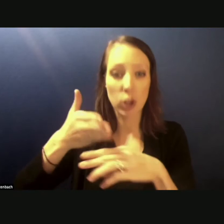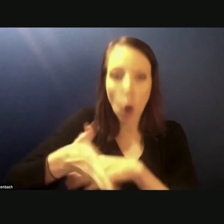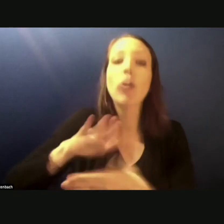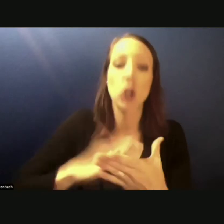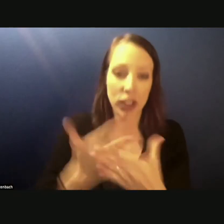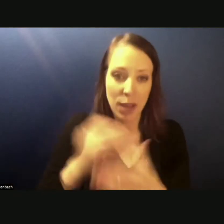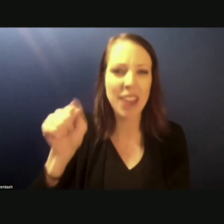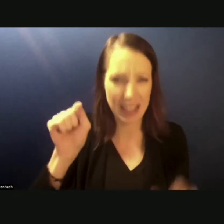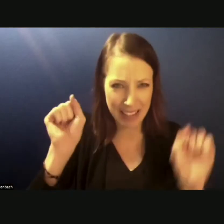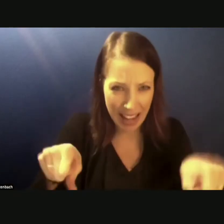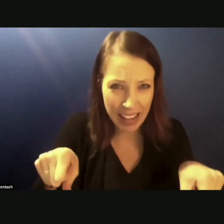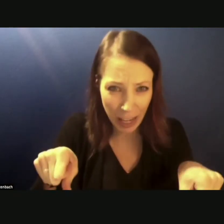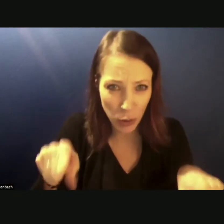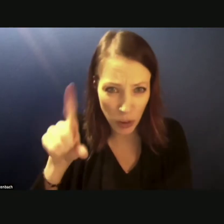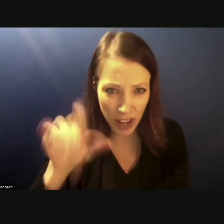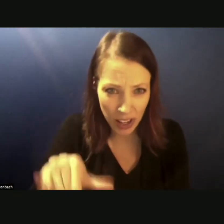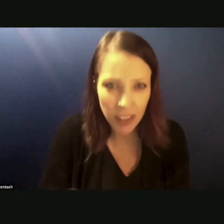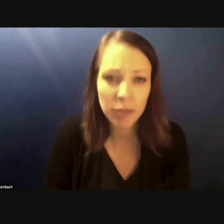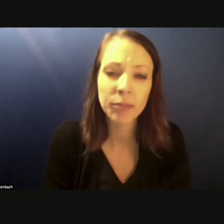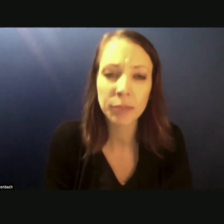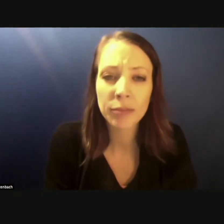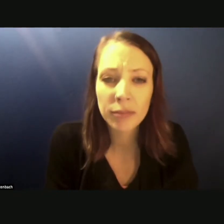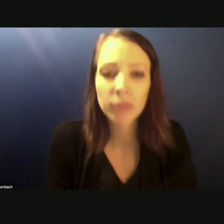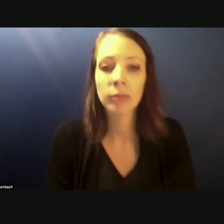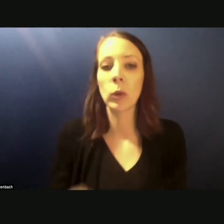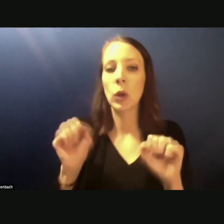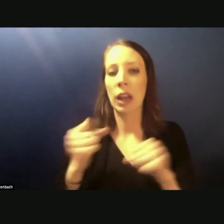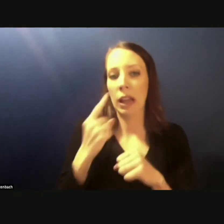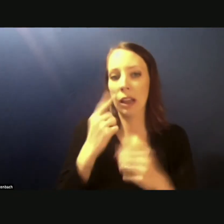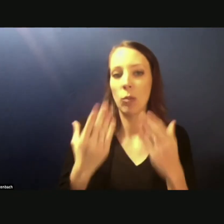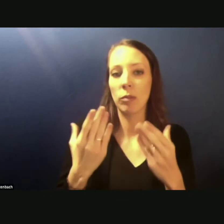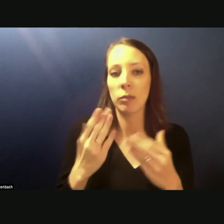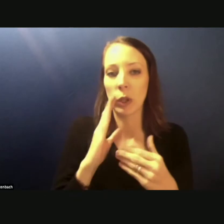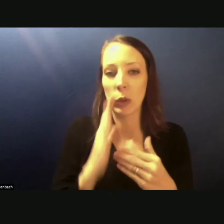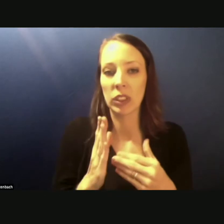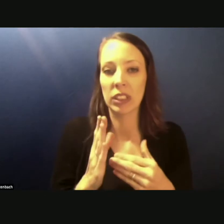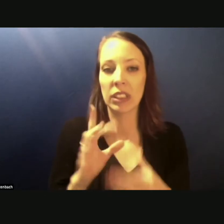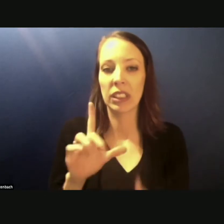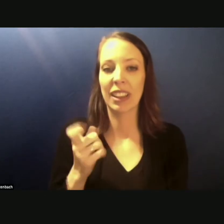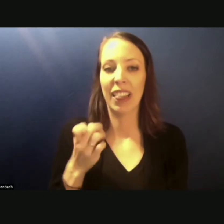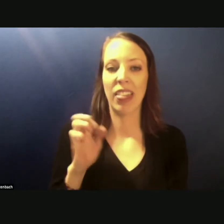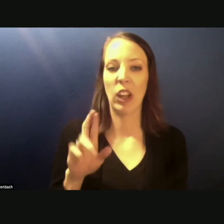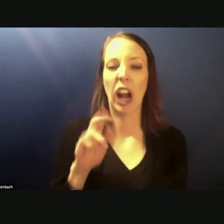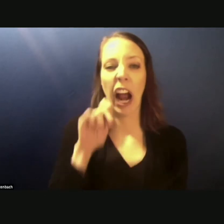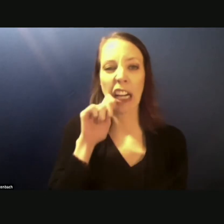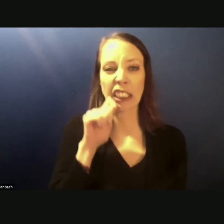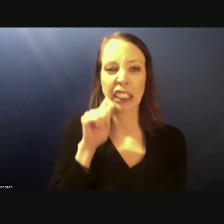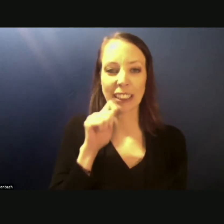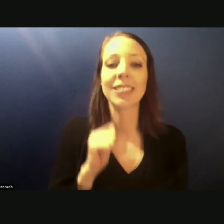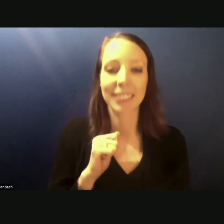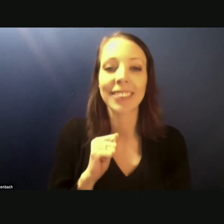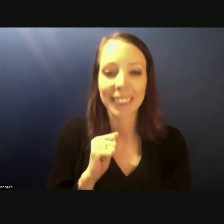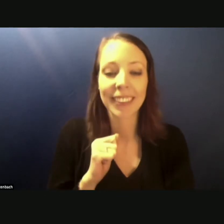overcook them? Overcook them. Yes. Can you do that? You can. I think it'll probably be kind of leathery, like chewy.